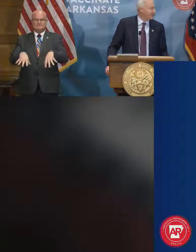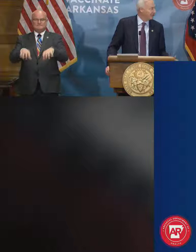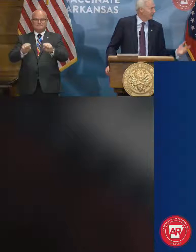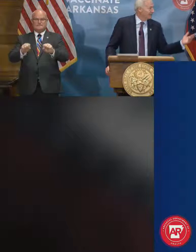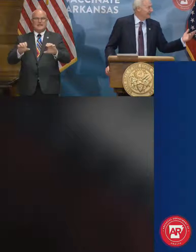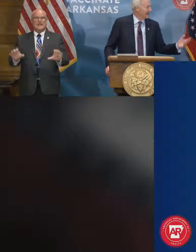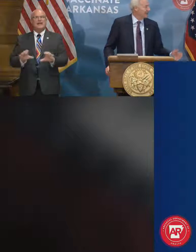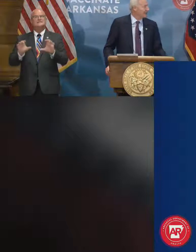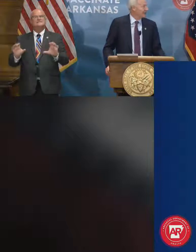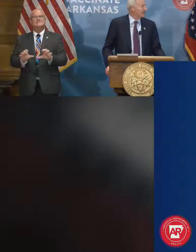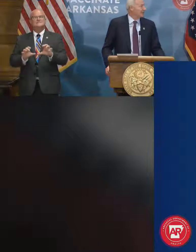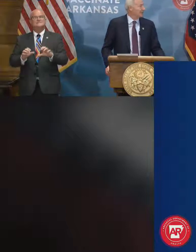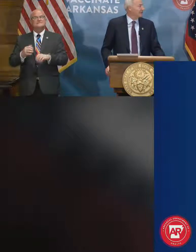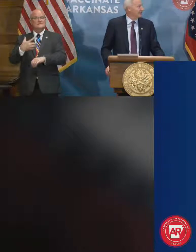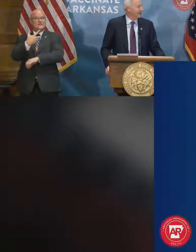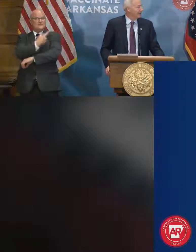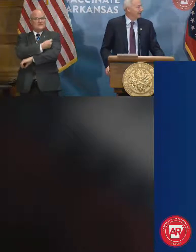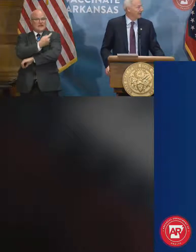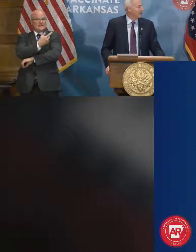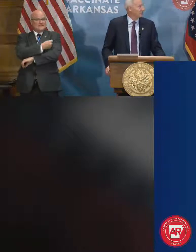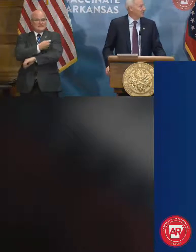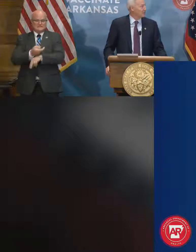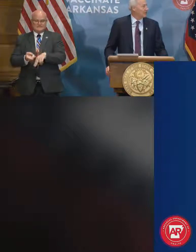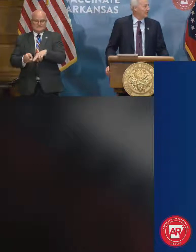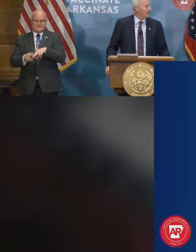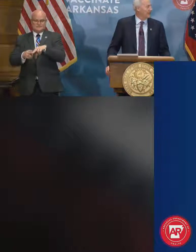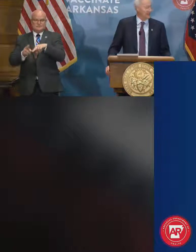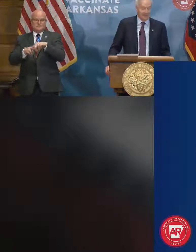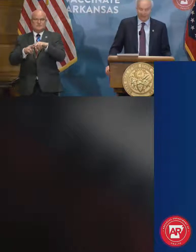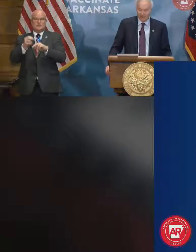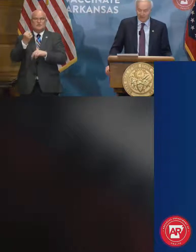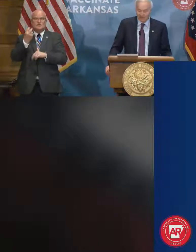action. And so vaccinations have gone up